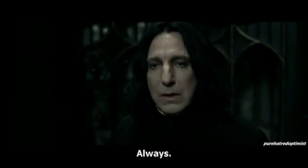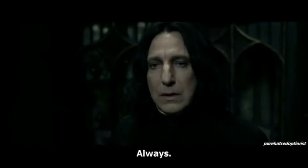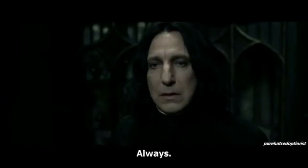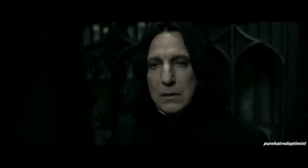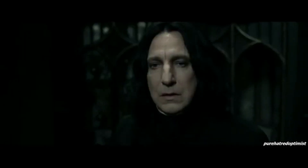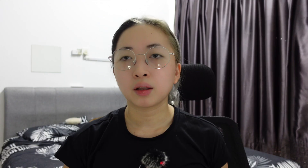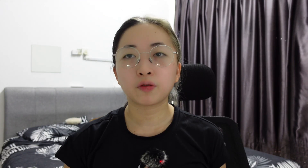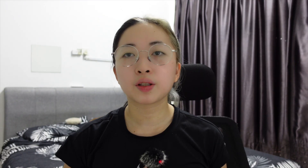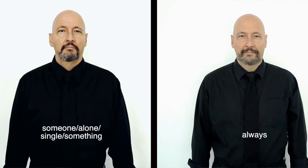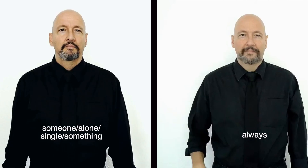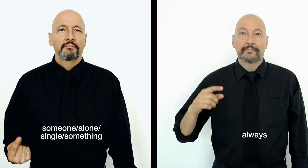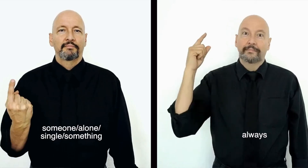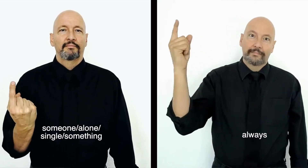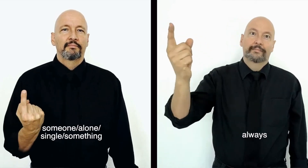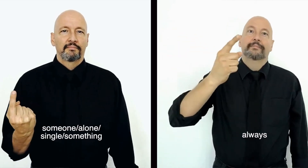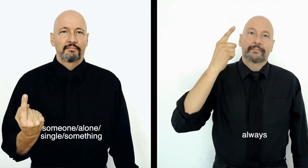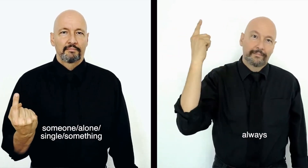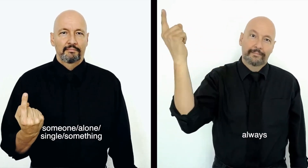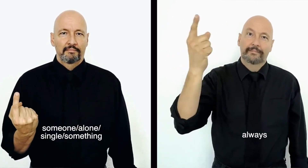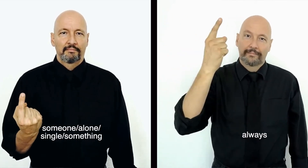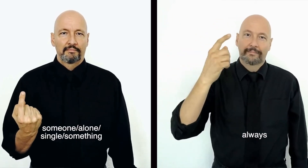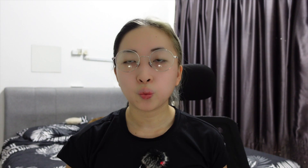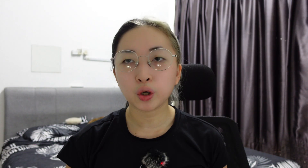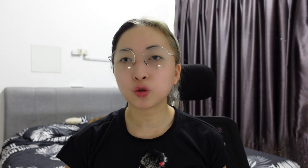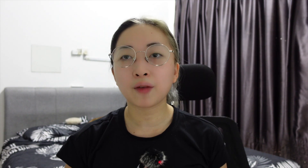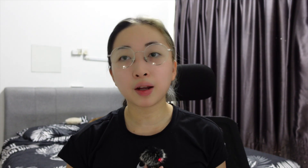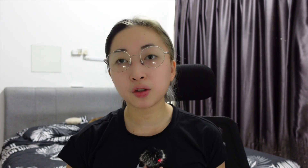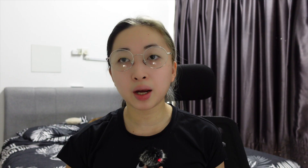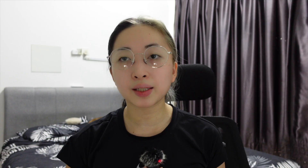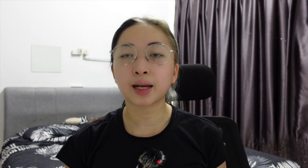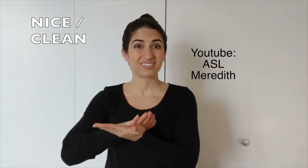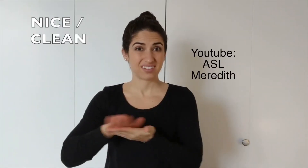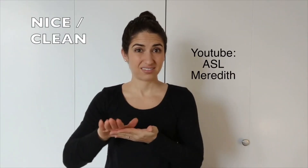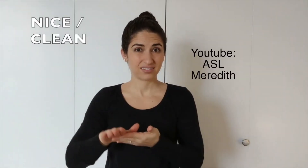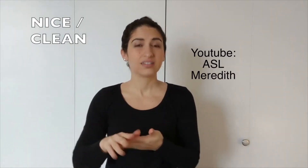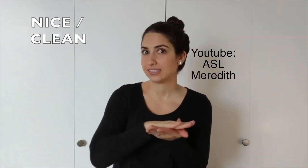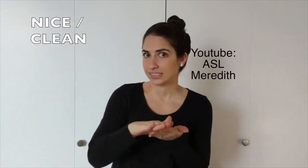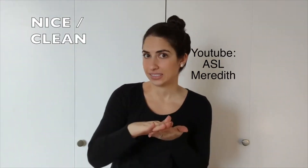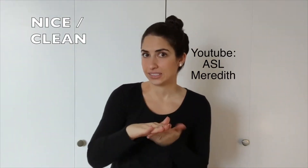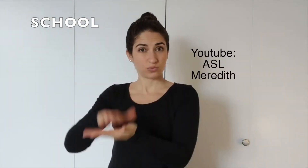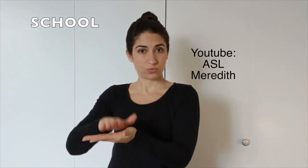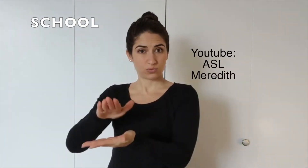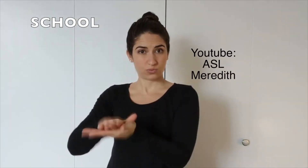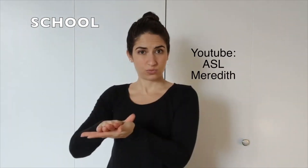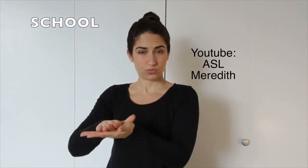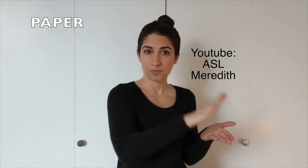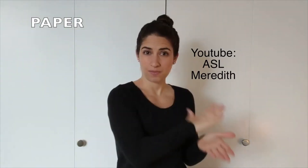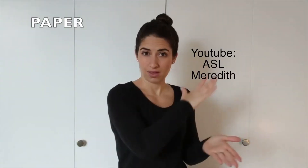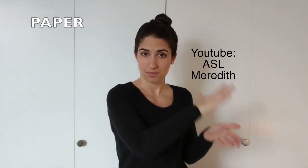Always. The difference is that the movement is bigger in always. We also have other signs like nice, clean, school, paper, which